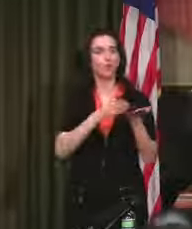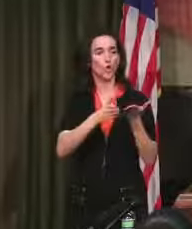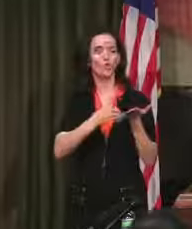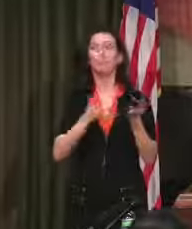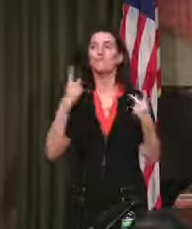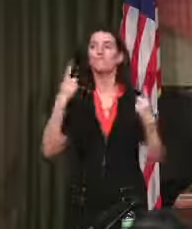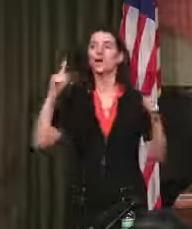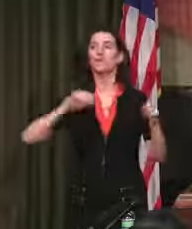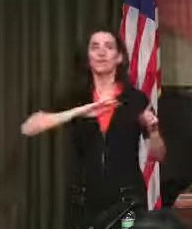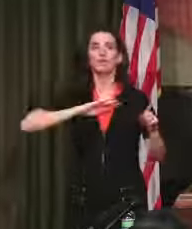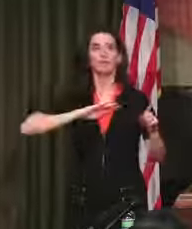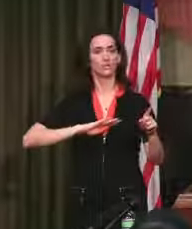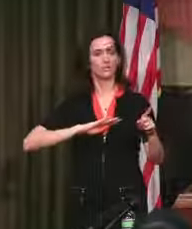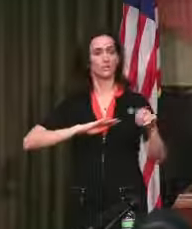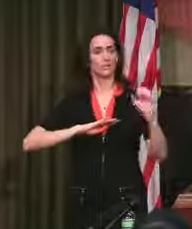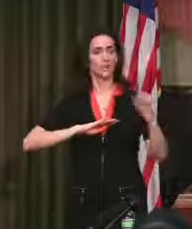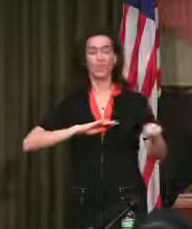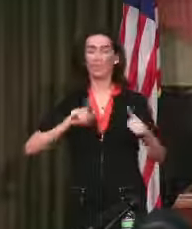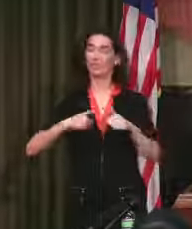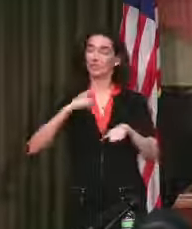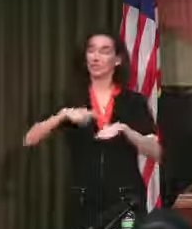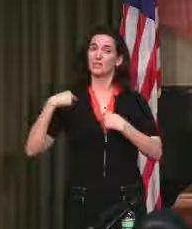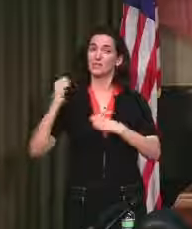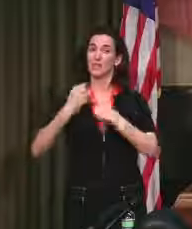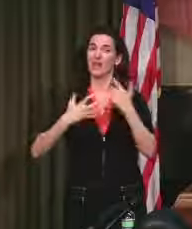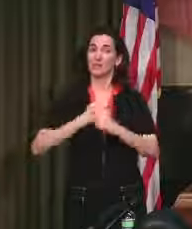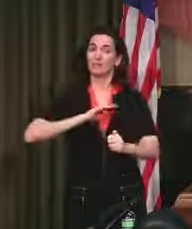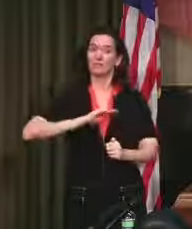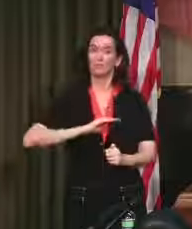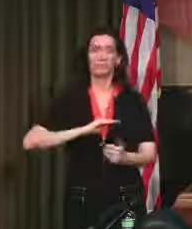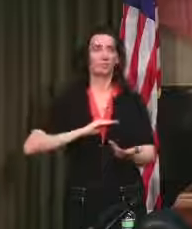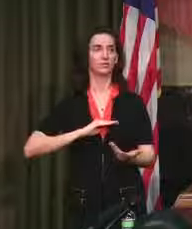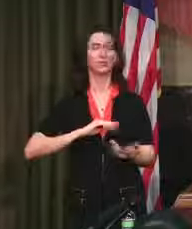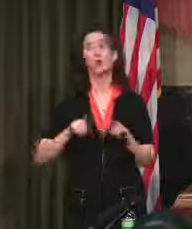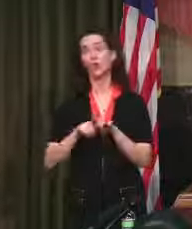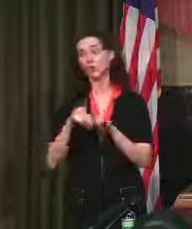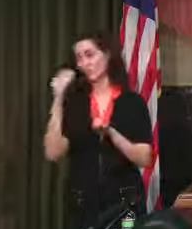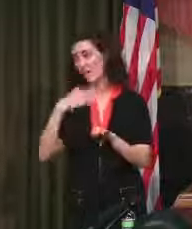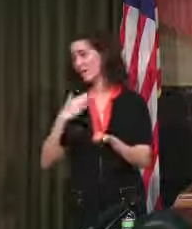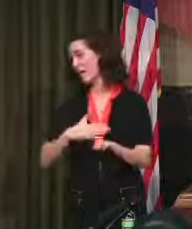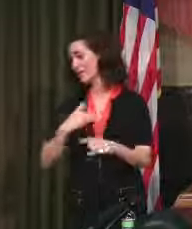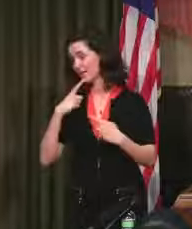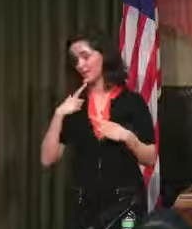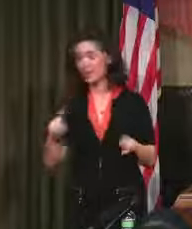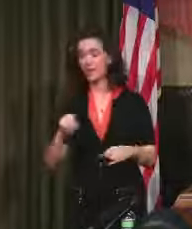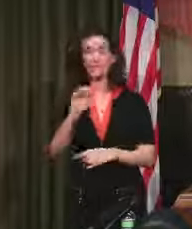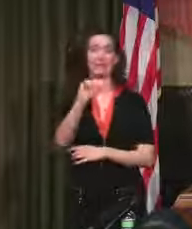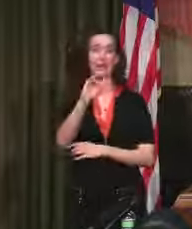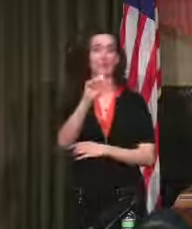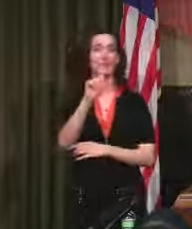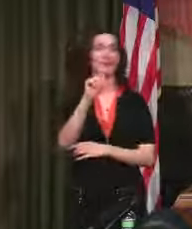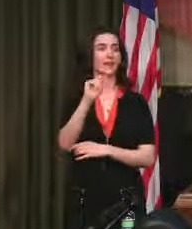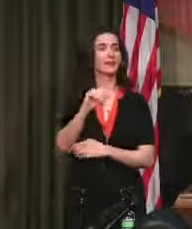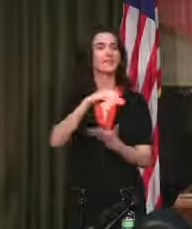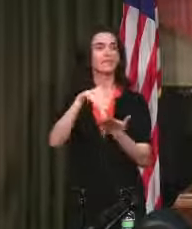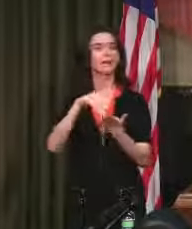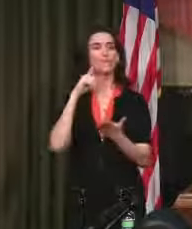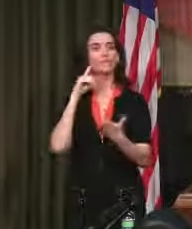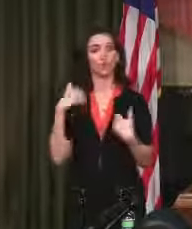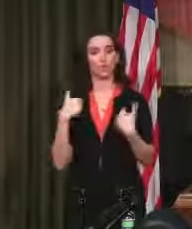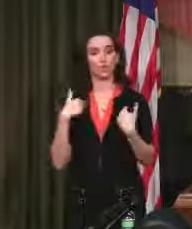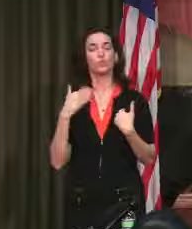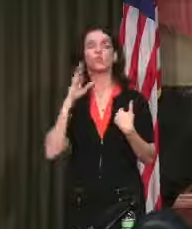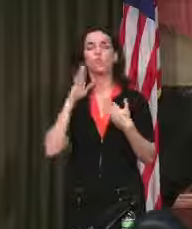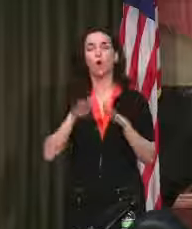for the first time in many years. And I'm happy to announce that the Acadiana Center for Youth and Monkey will open in